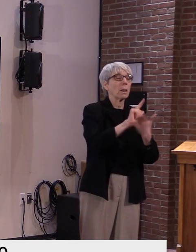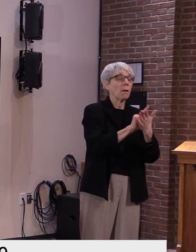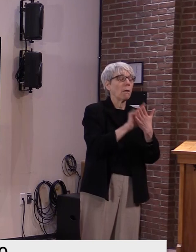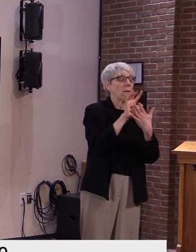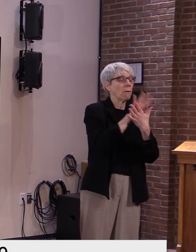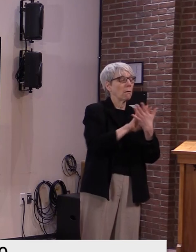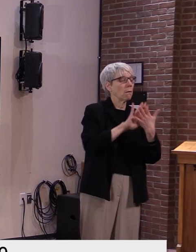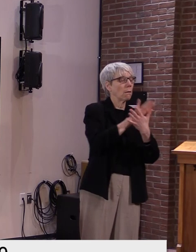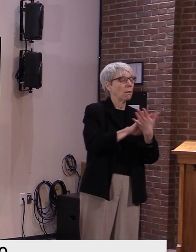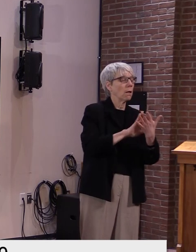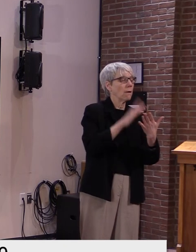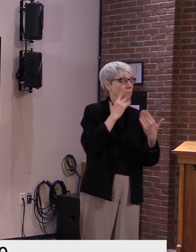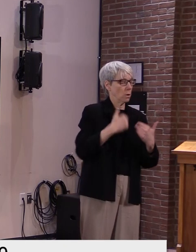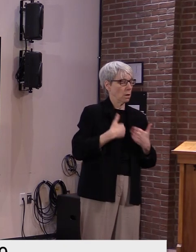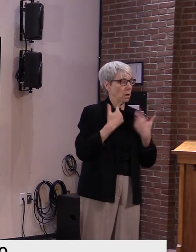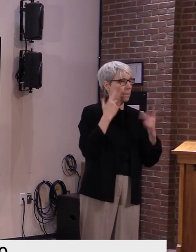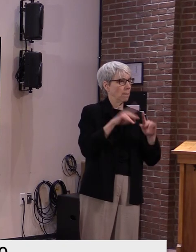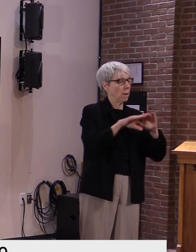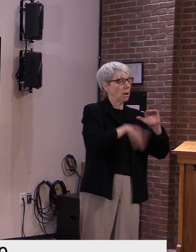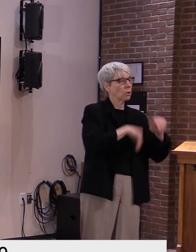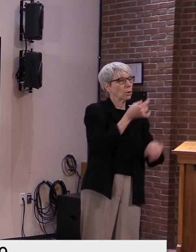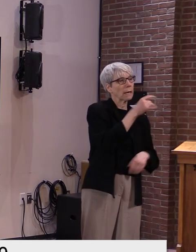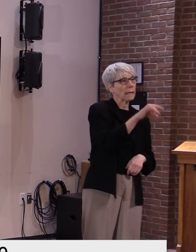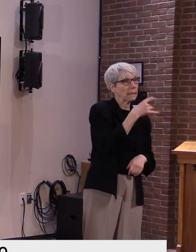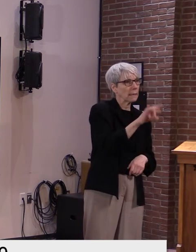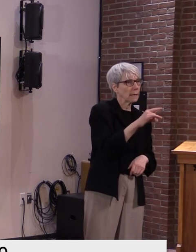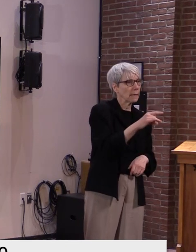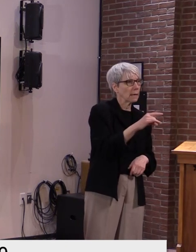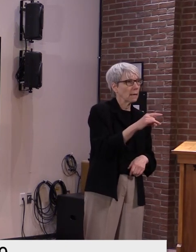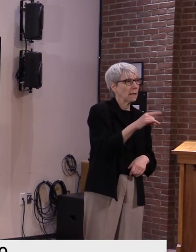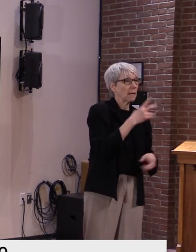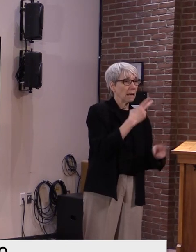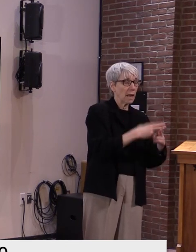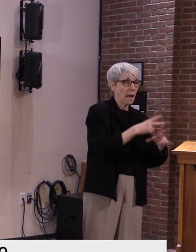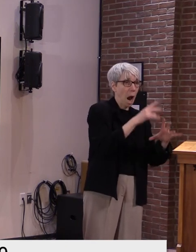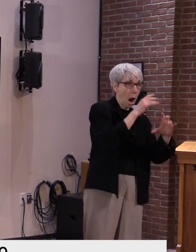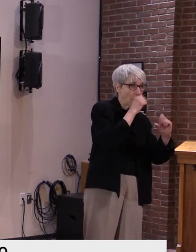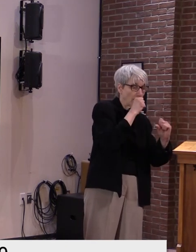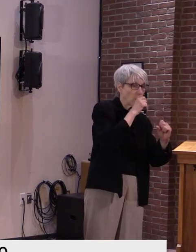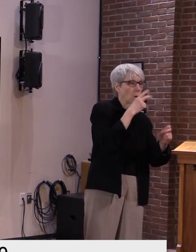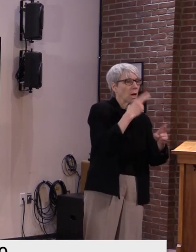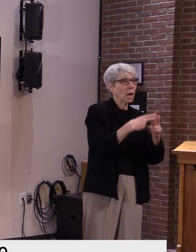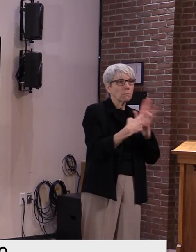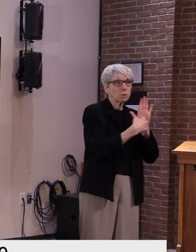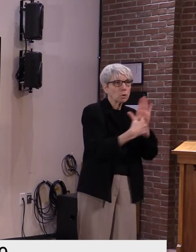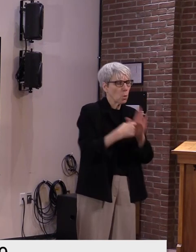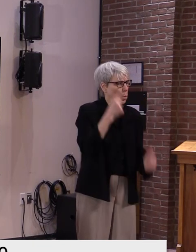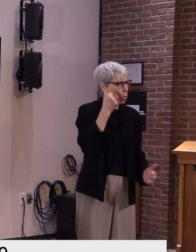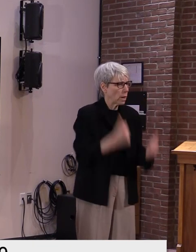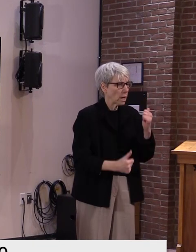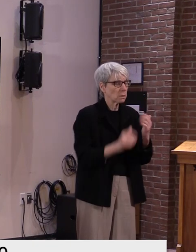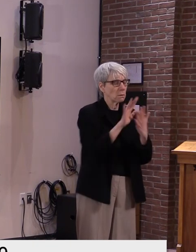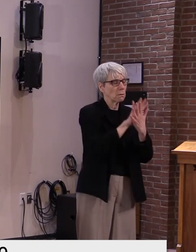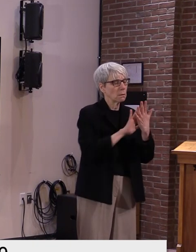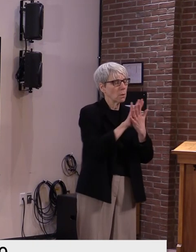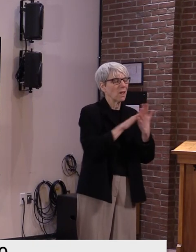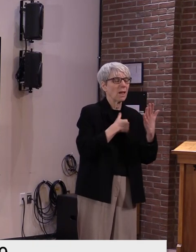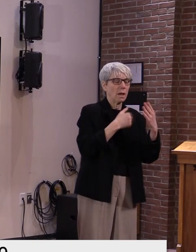juvenile records across the 40 volumes of statutes that exist here in